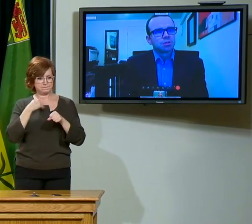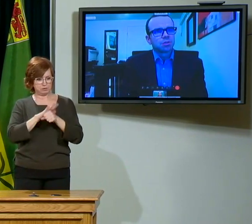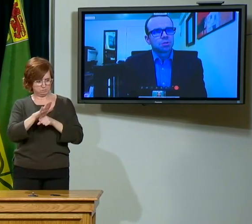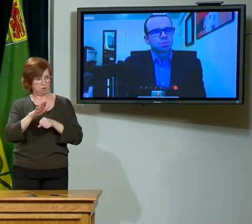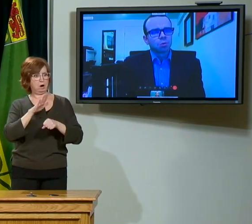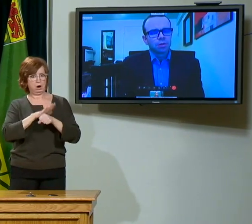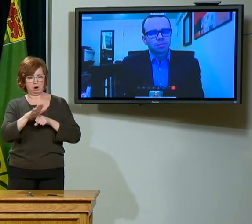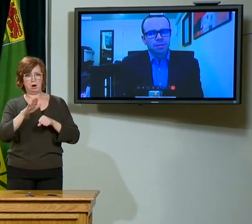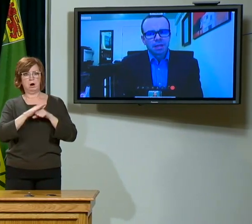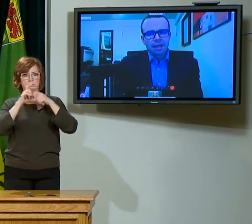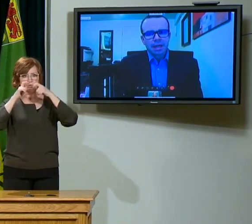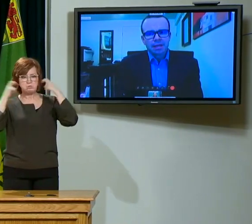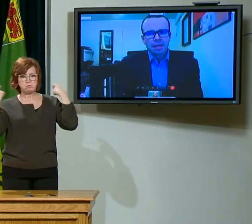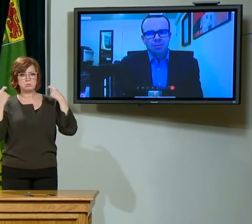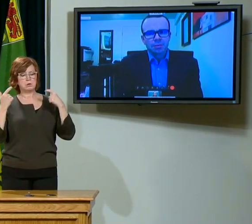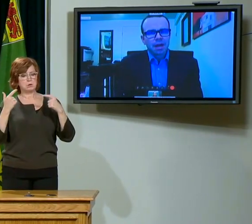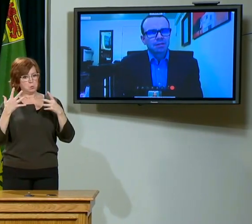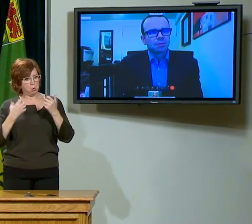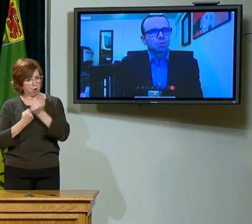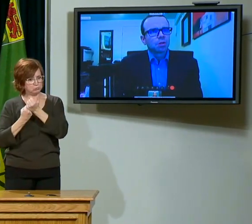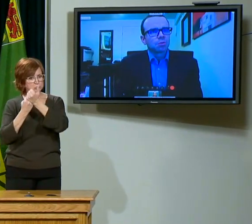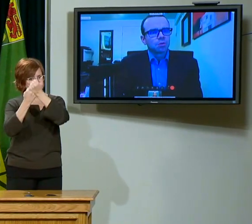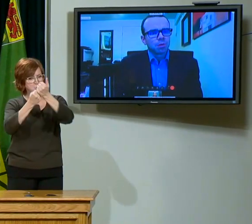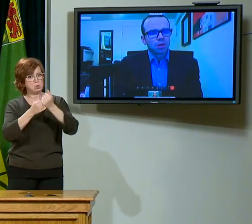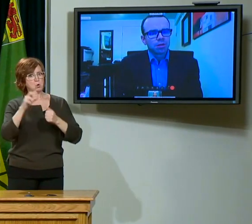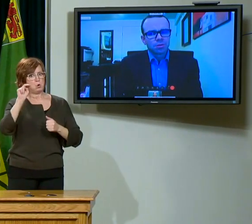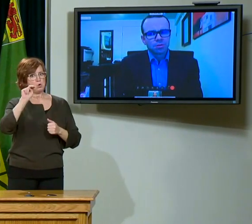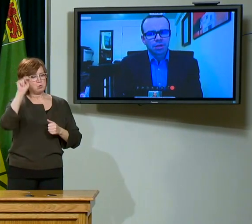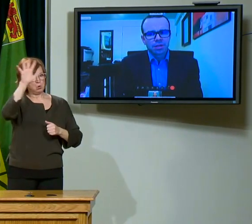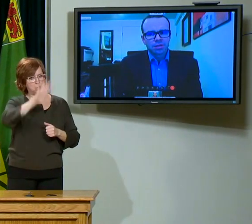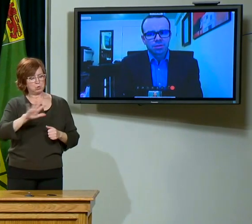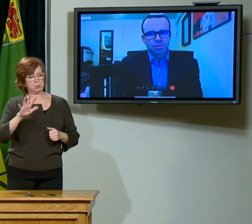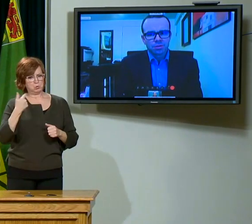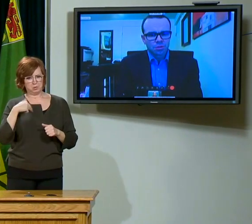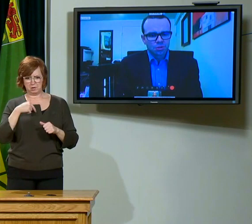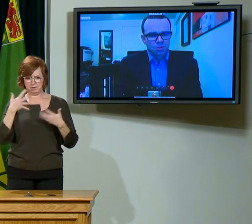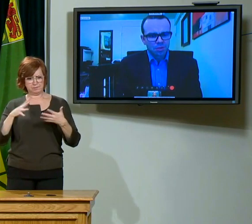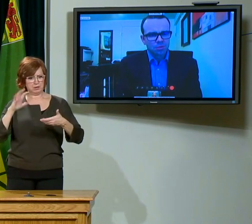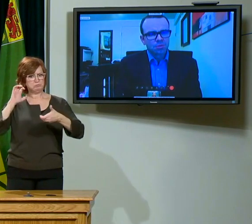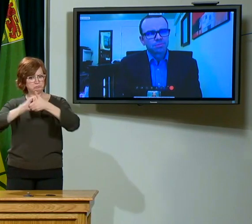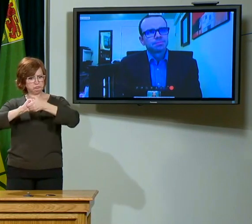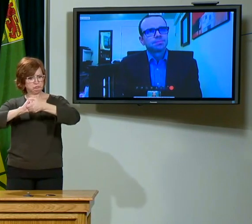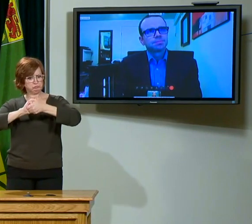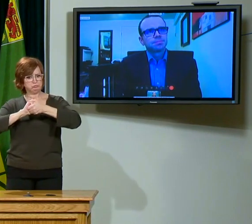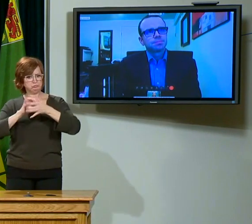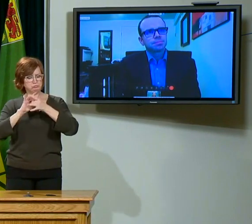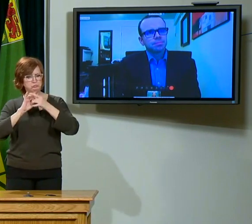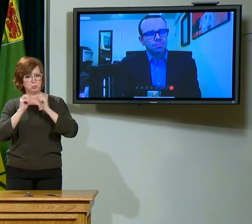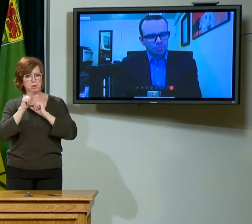to ensure that we're supporting them, and we're actively working with our partners in those areas to ensure that we do.